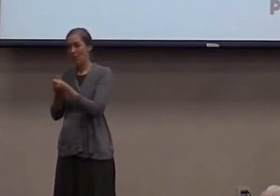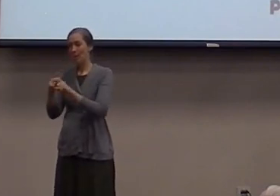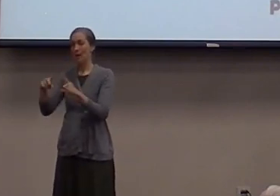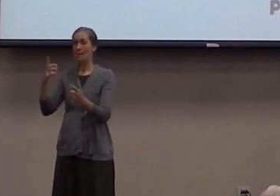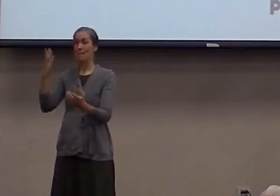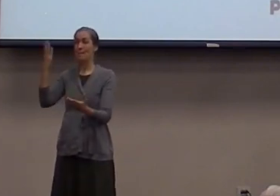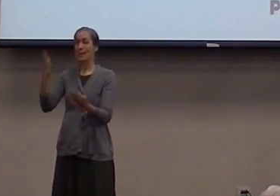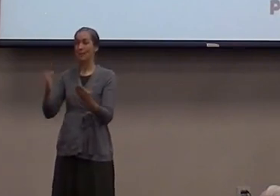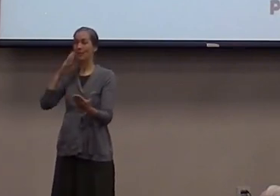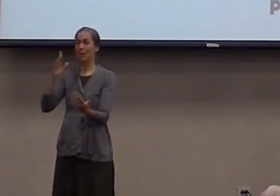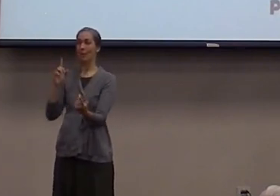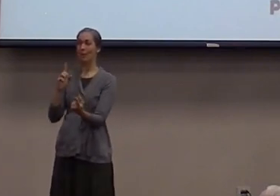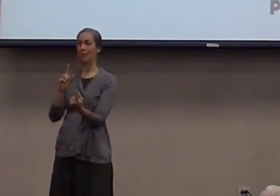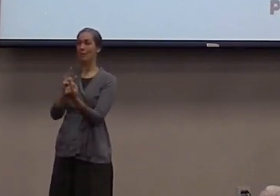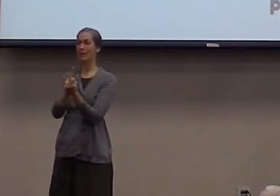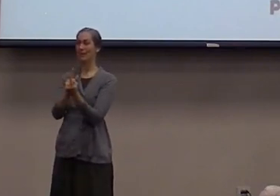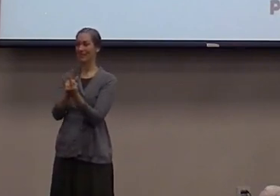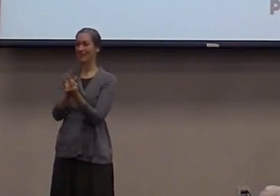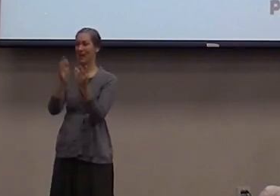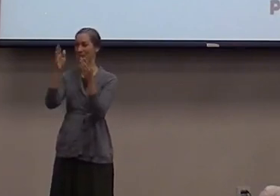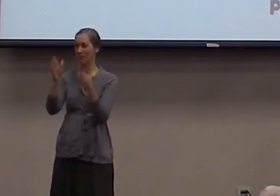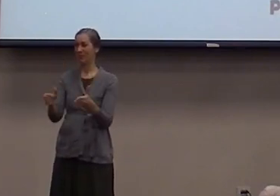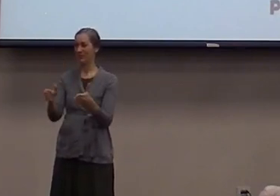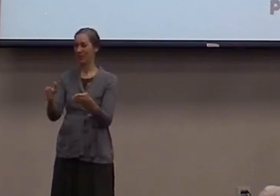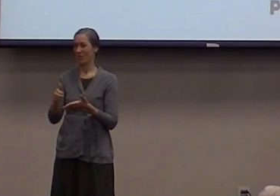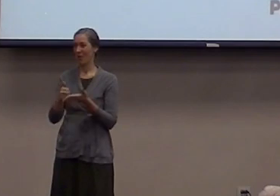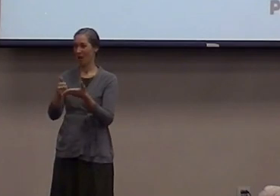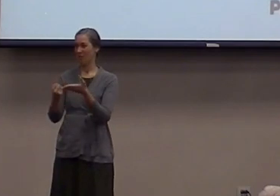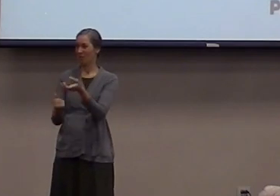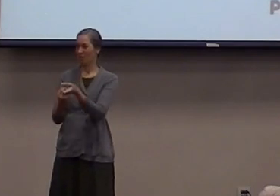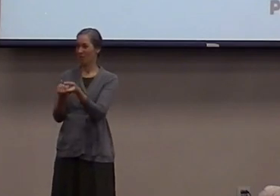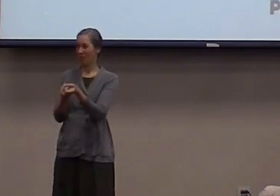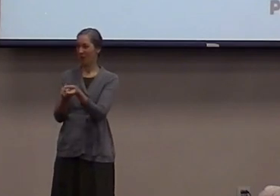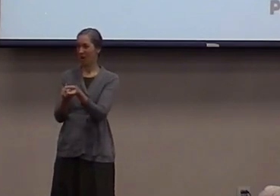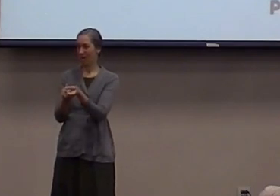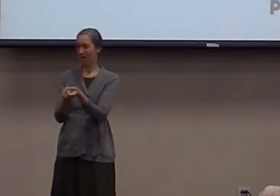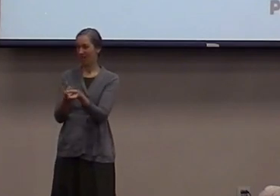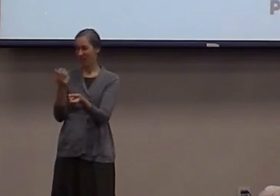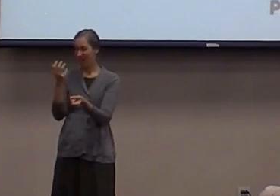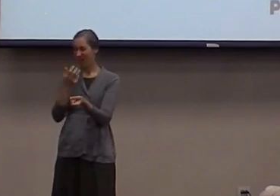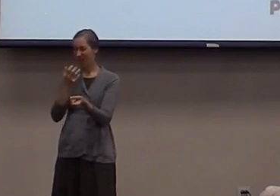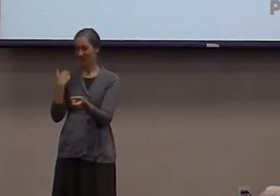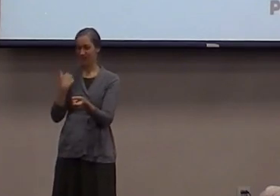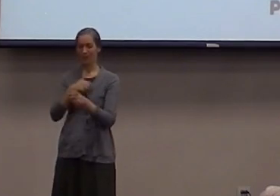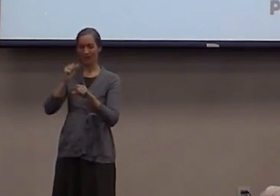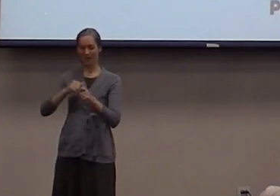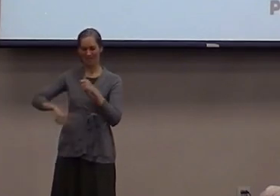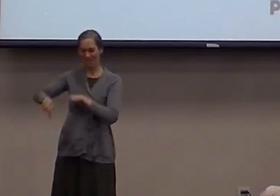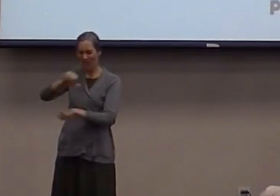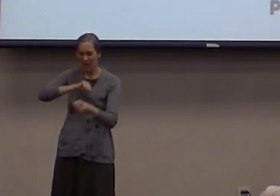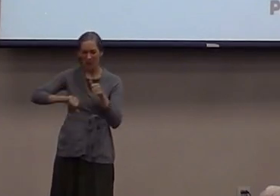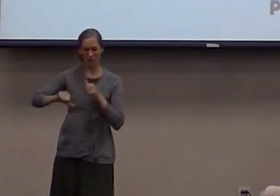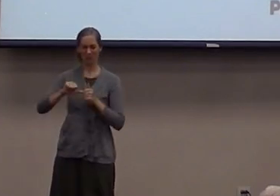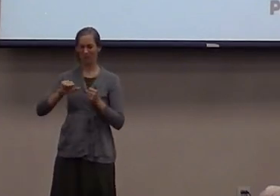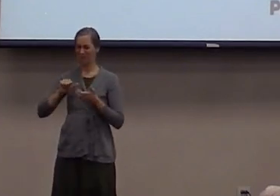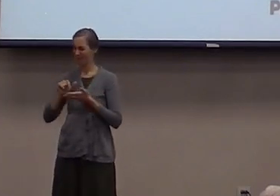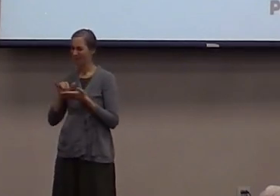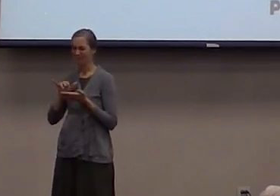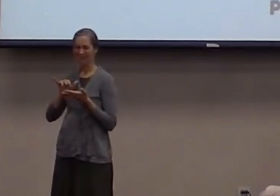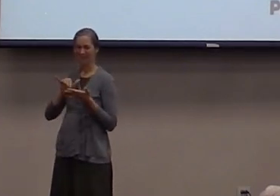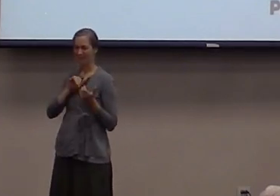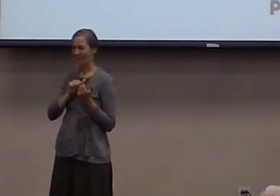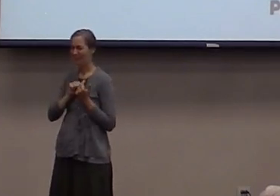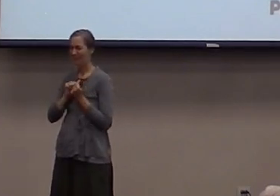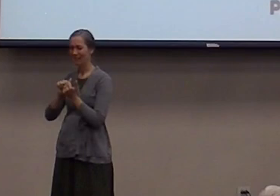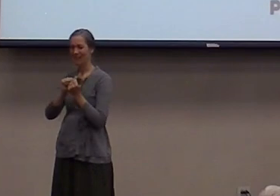need. That's an amazing thing, too. We get to fellowship together, and we get to study together and hear great teaching